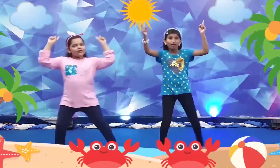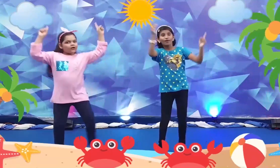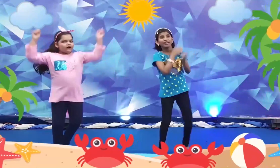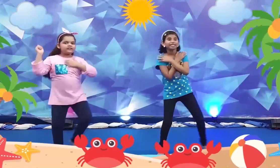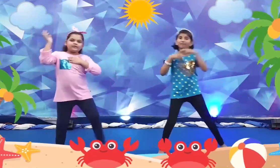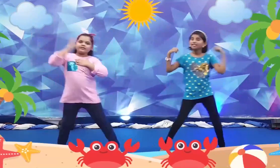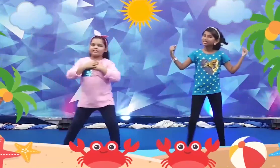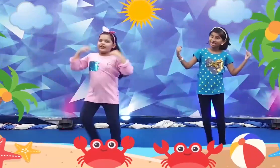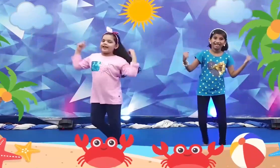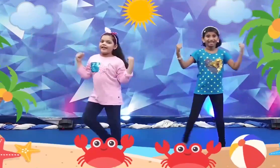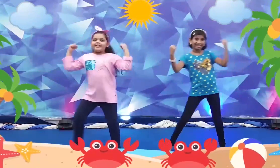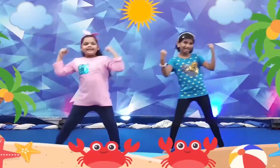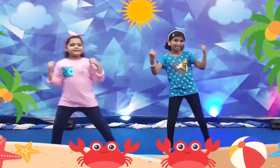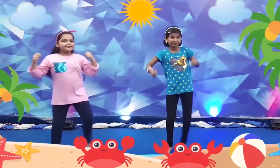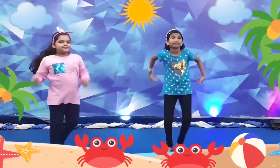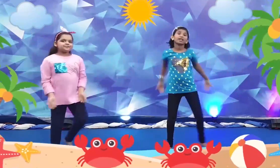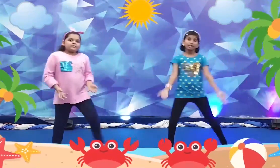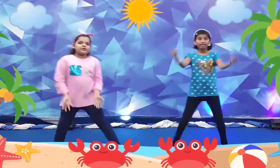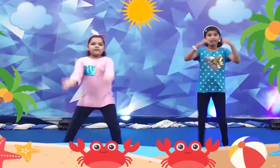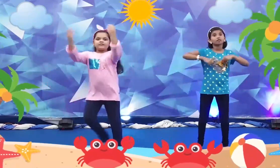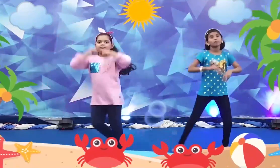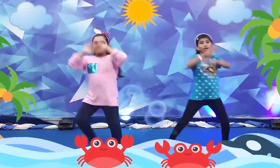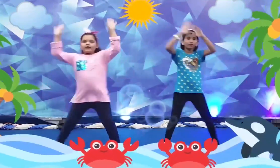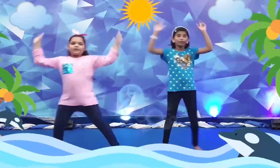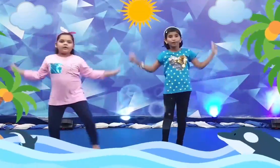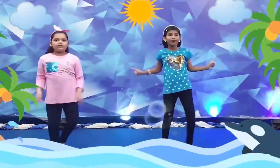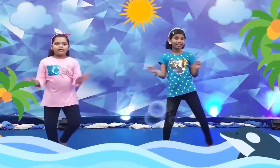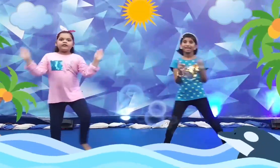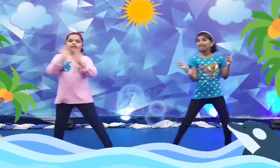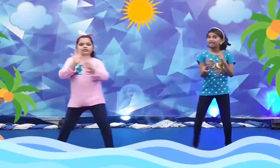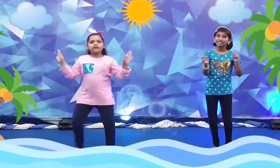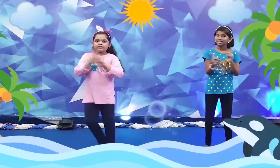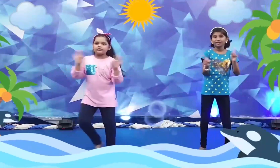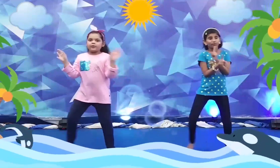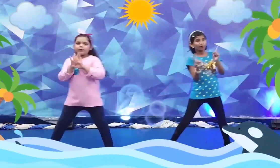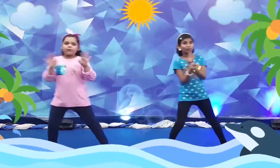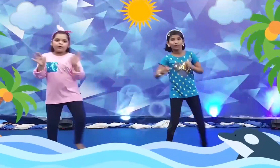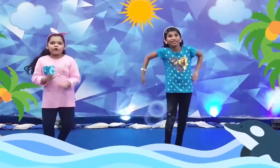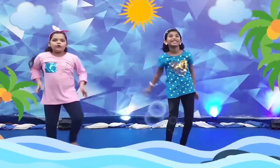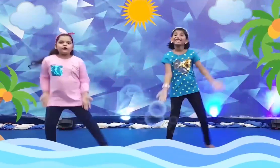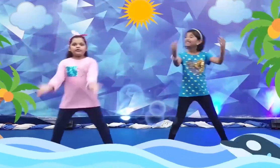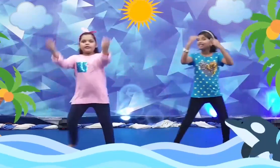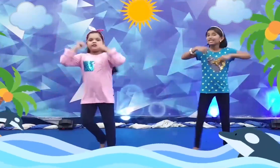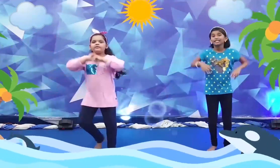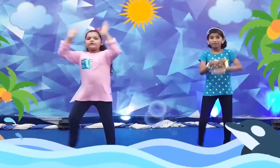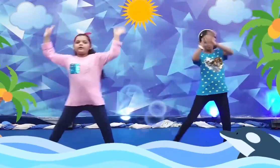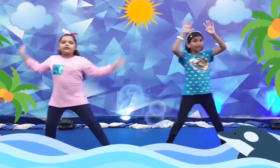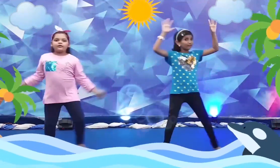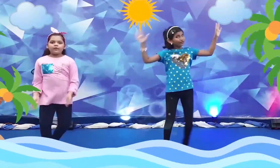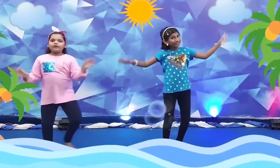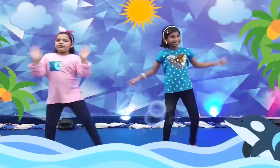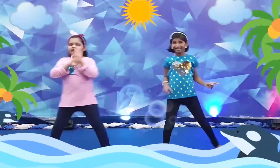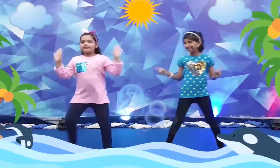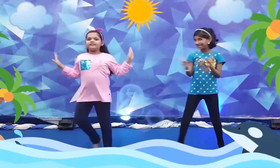joy of the Lord is my strength. He gives me living water and I thirst no more. He gives